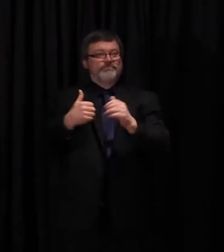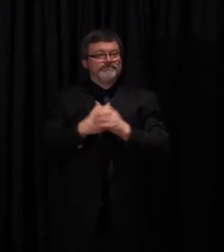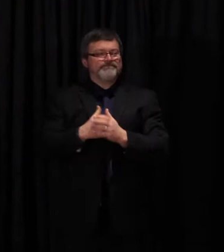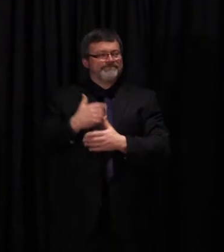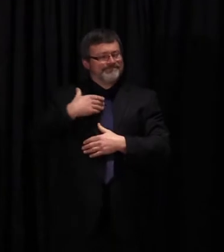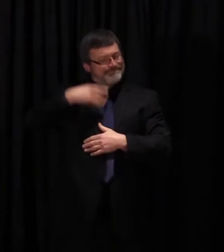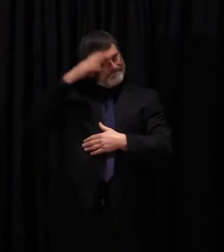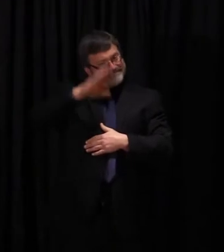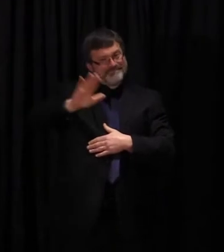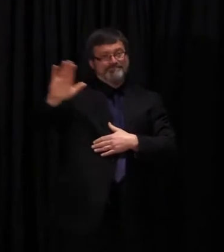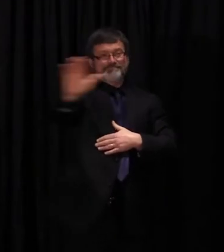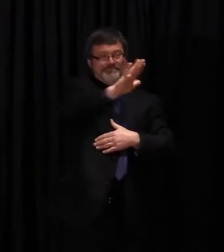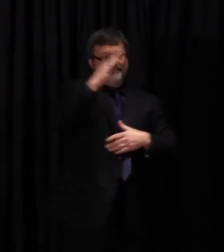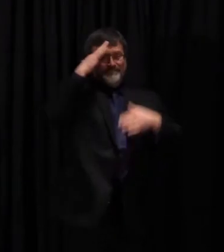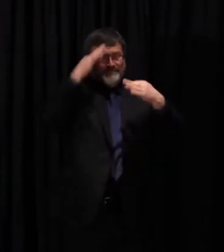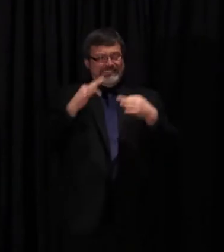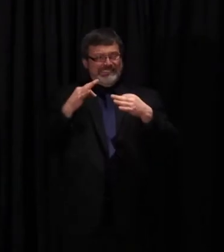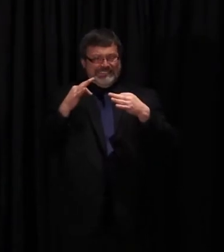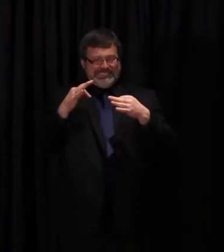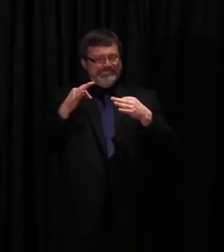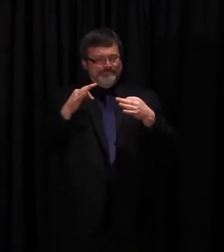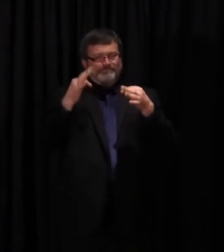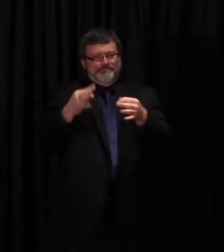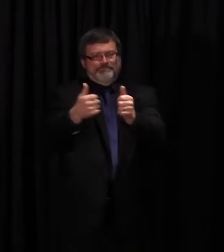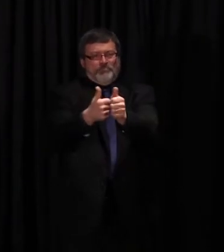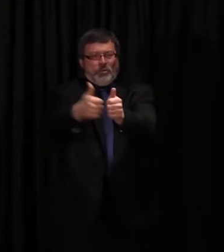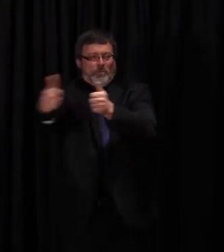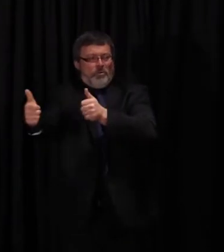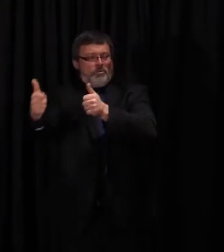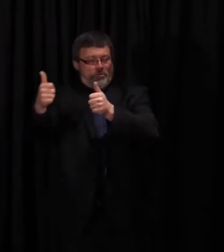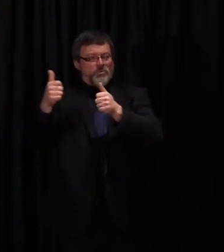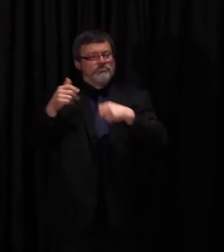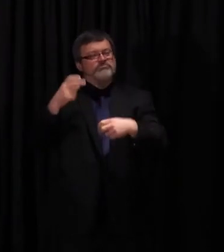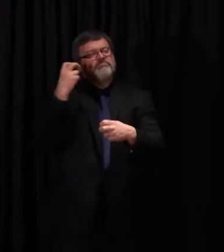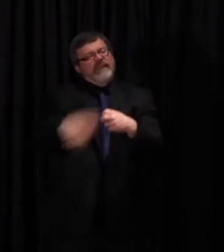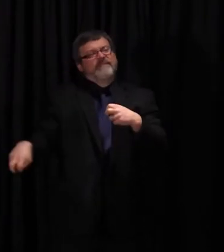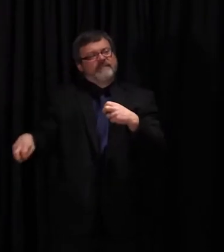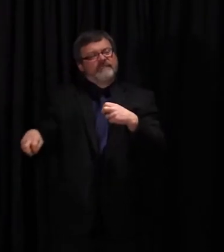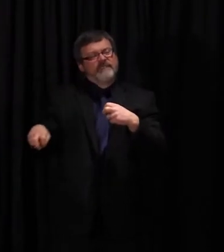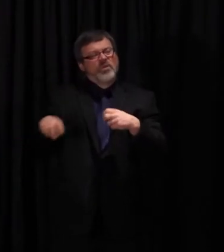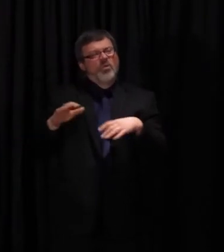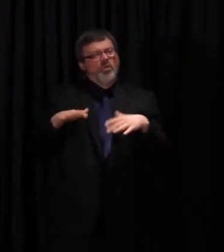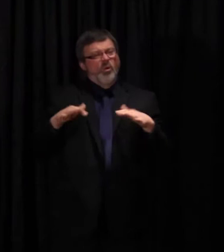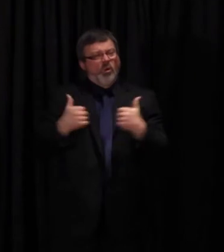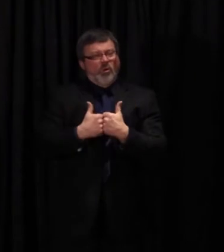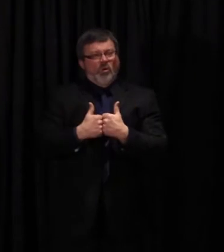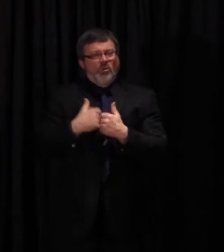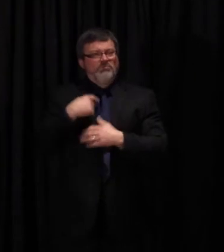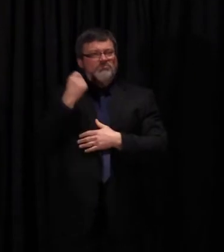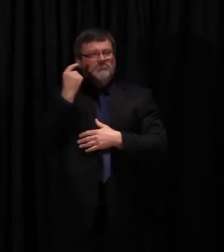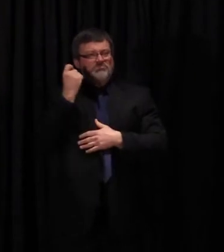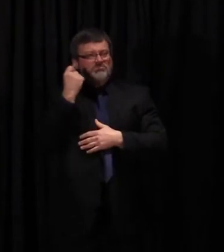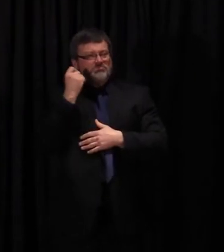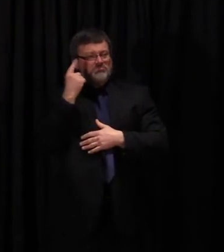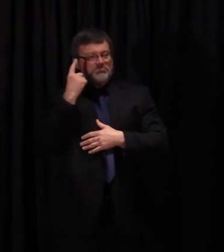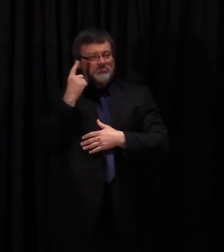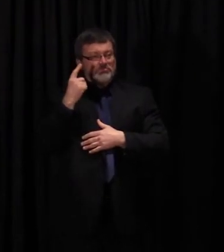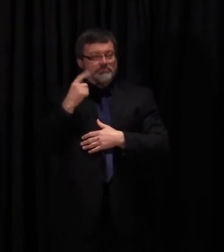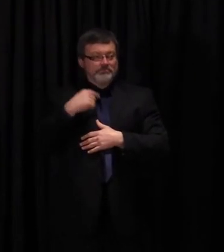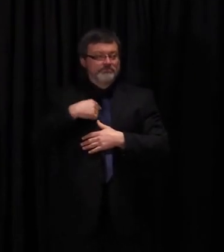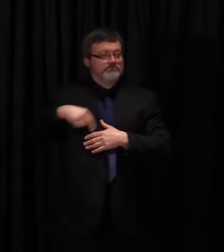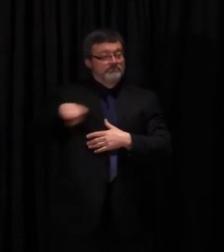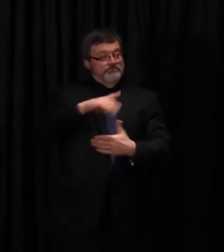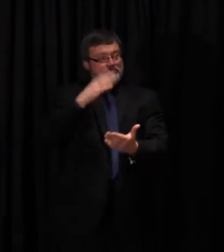legislate remotely was a difficult one, but it was the right one, at least for now, and proves that our government, through